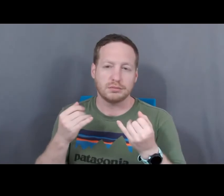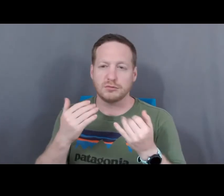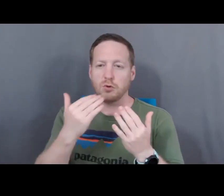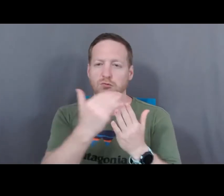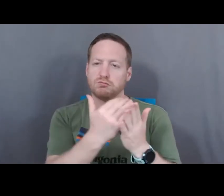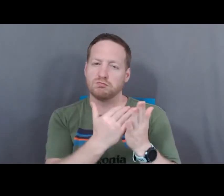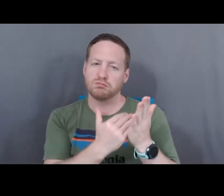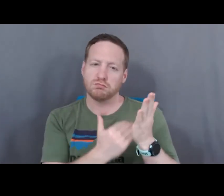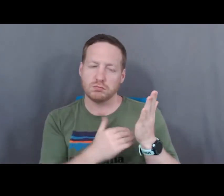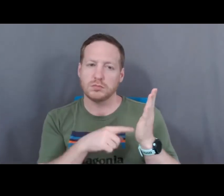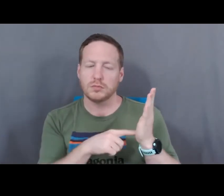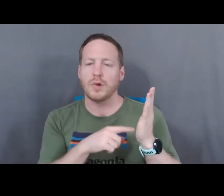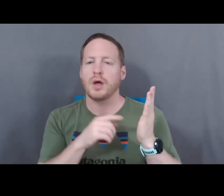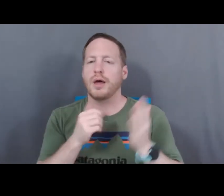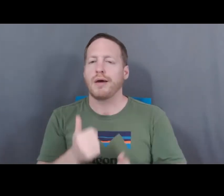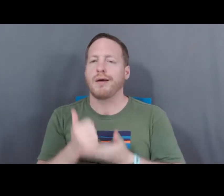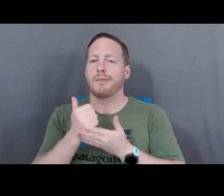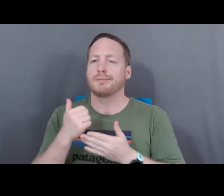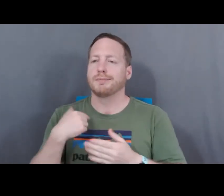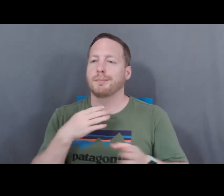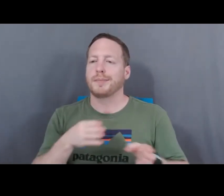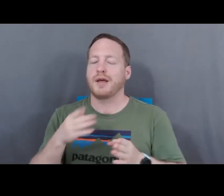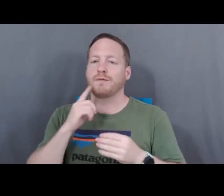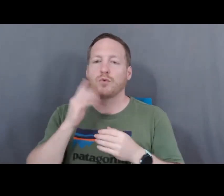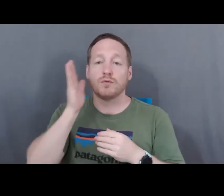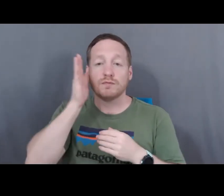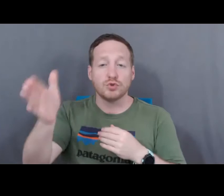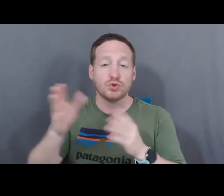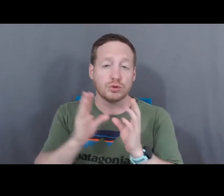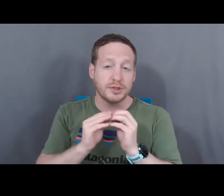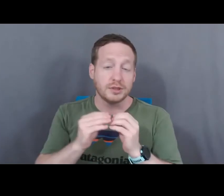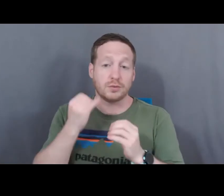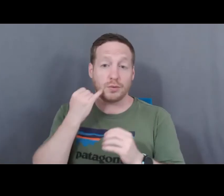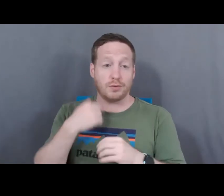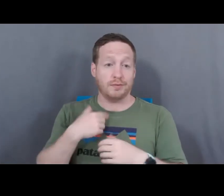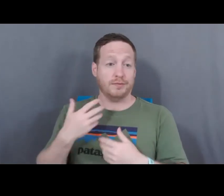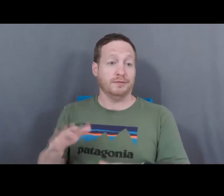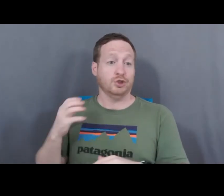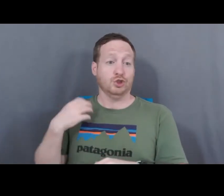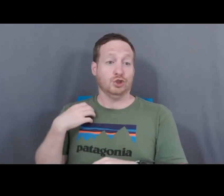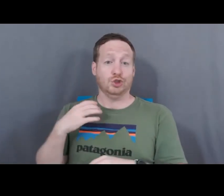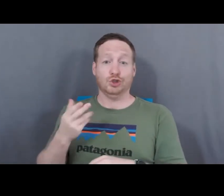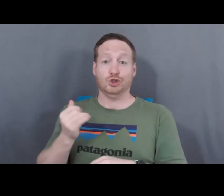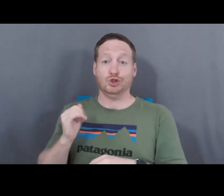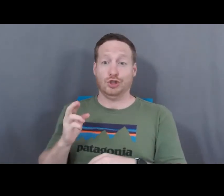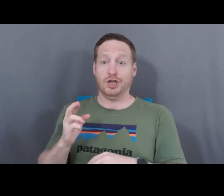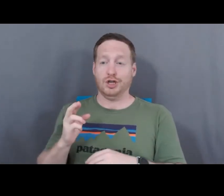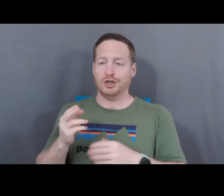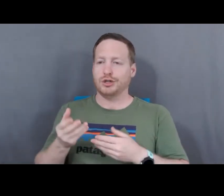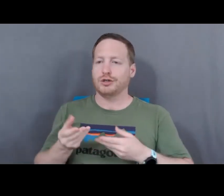guideline, a list of the guidelines that will help us plan for future meetings. So once the